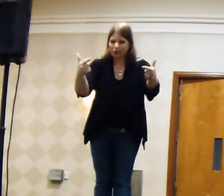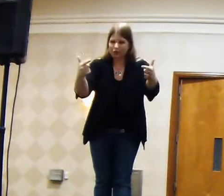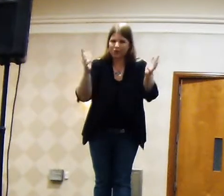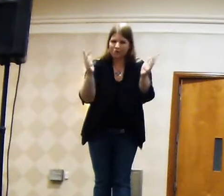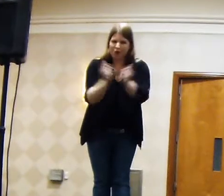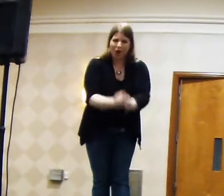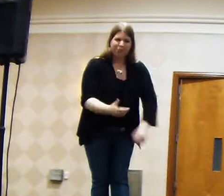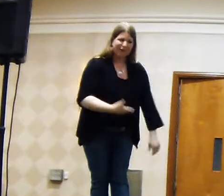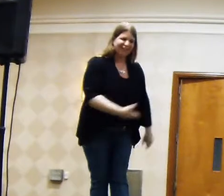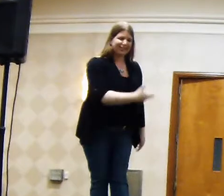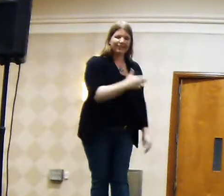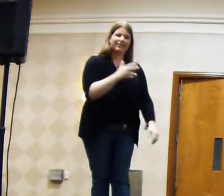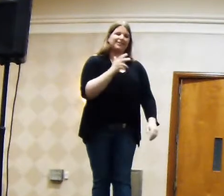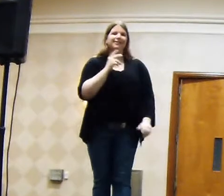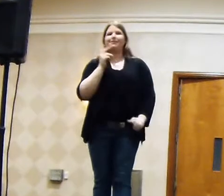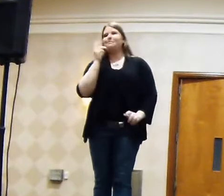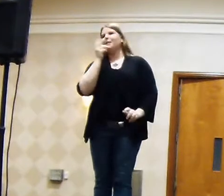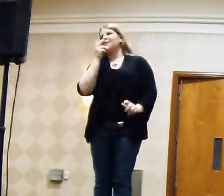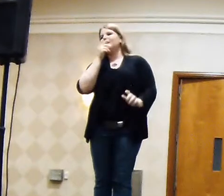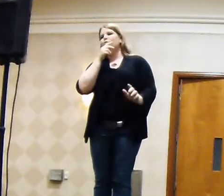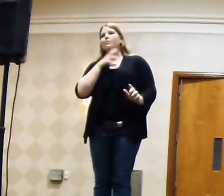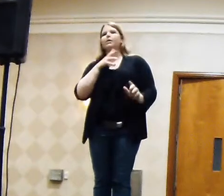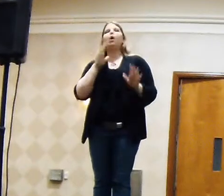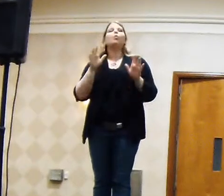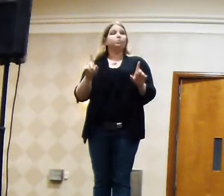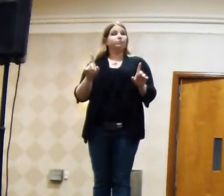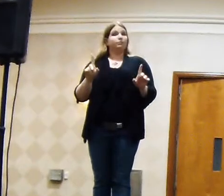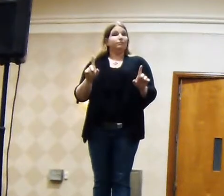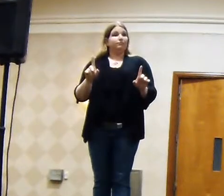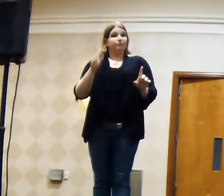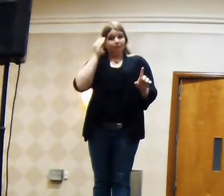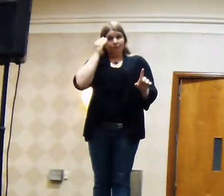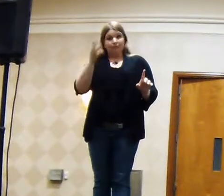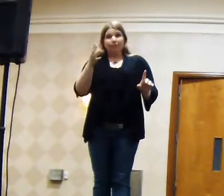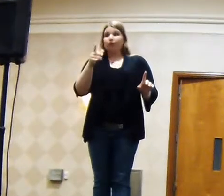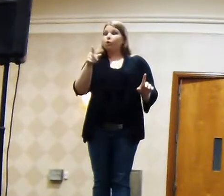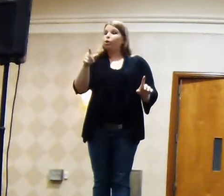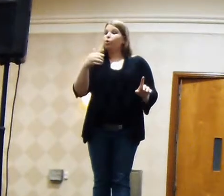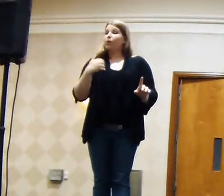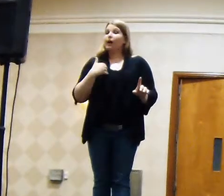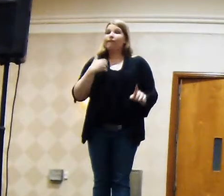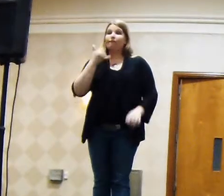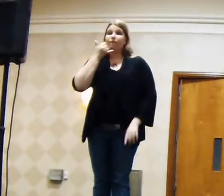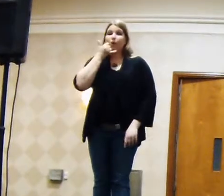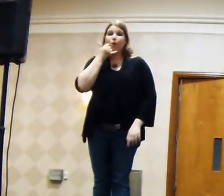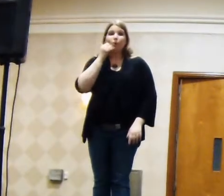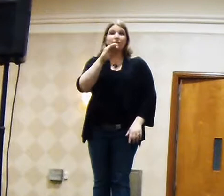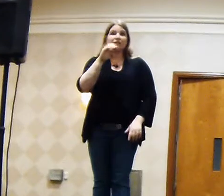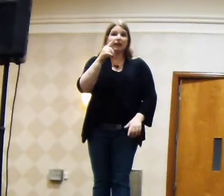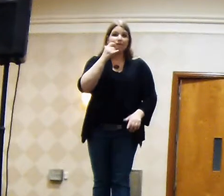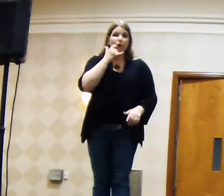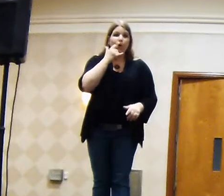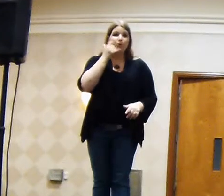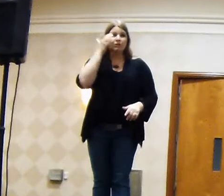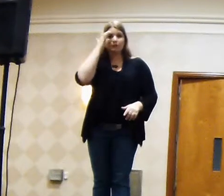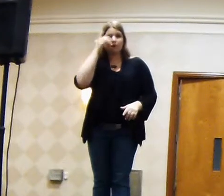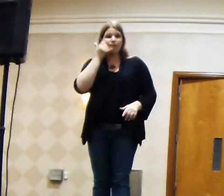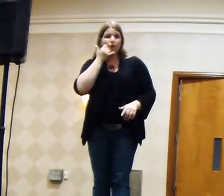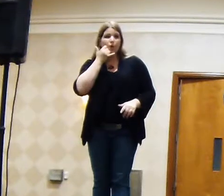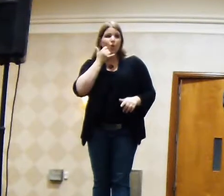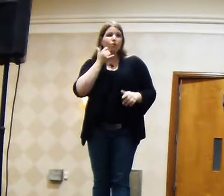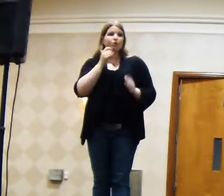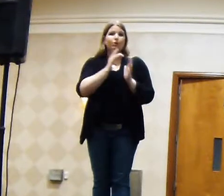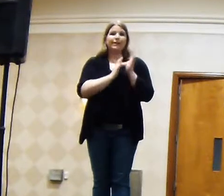talk to this awesome lady. So, oh, and also, keep in mind, you've got those cell phones and smartphones in your pockets, maybe